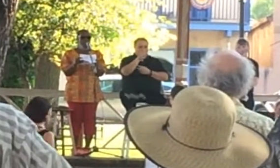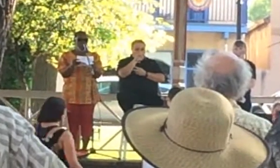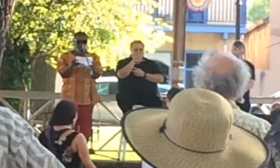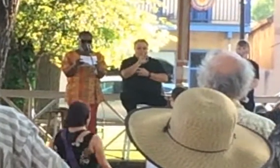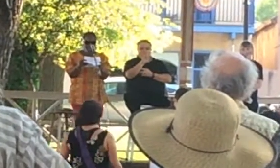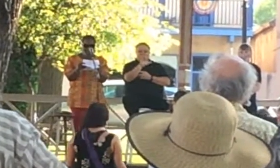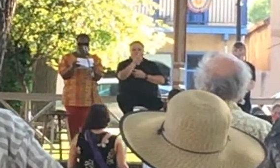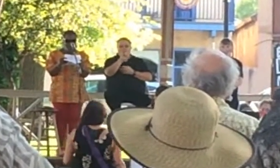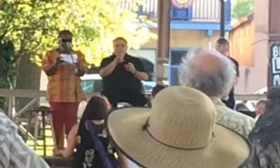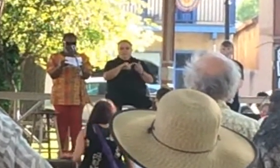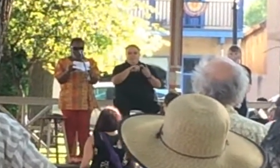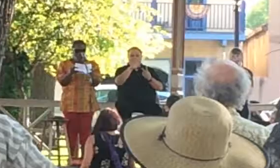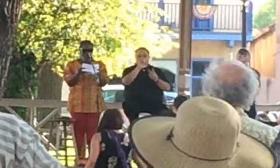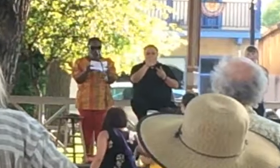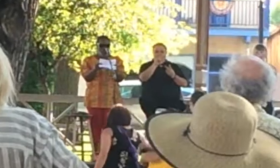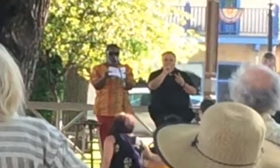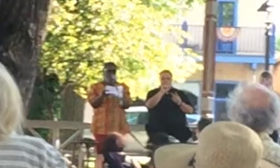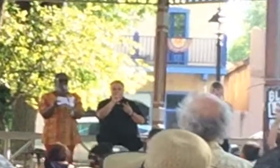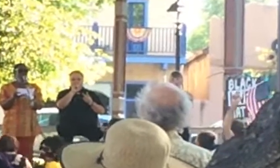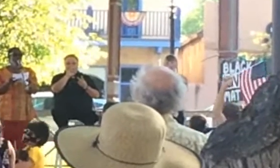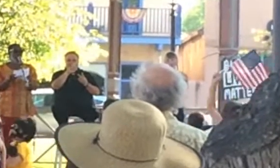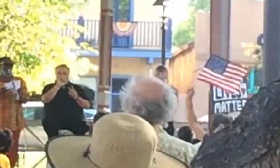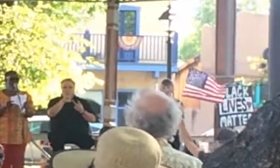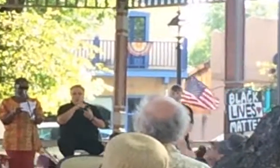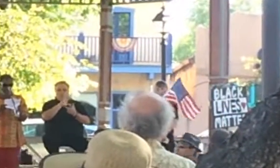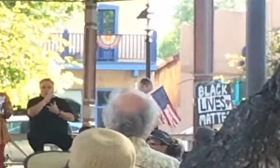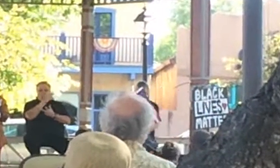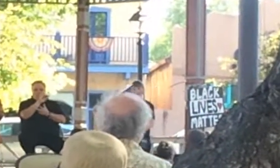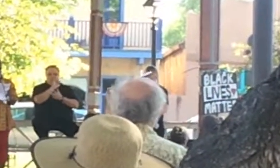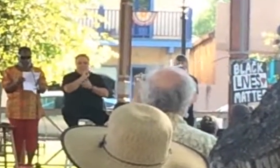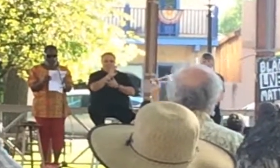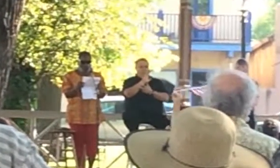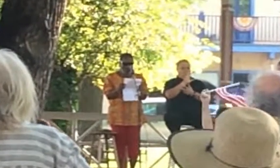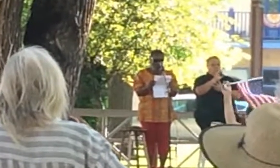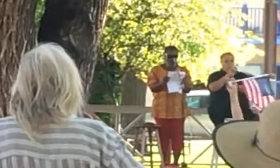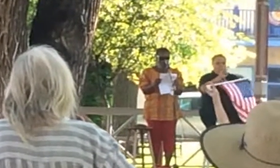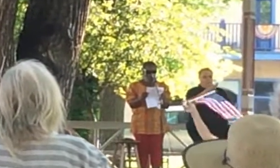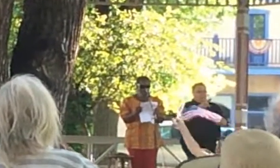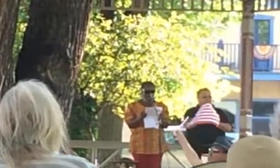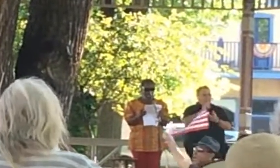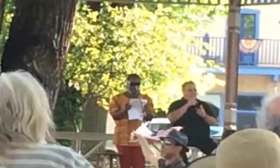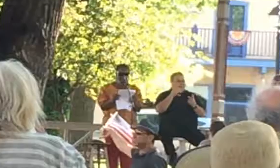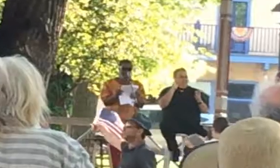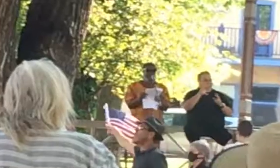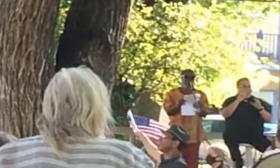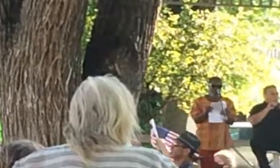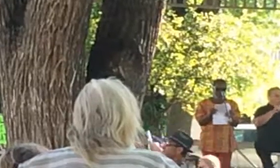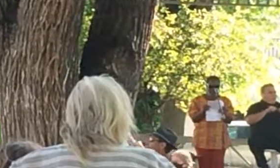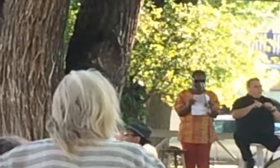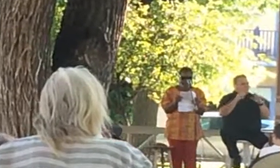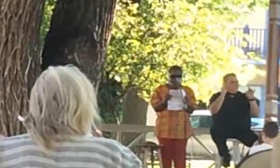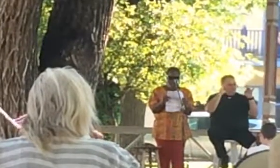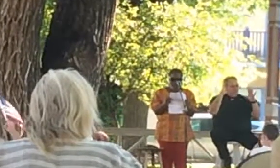Floyd, Breonna Taylor, and Christian Cooper, are just a snapshot of the ongoing brutality